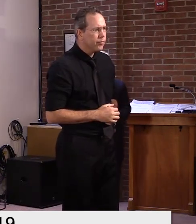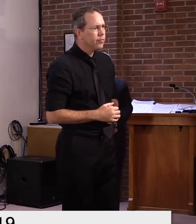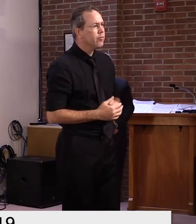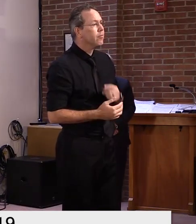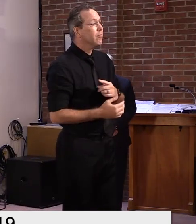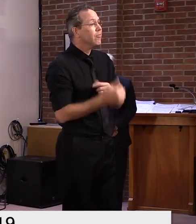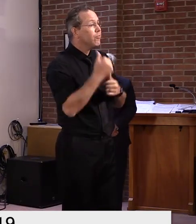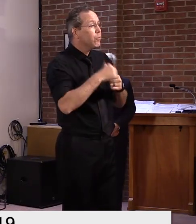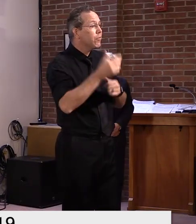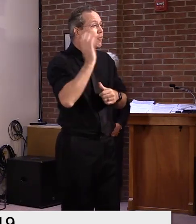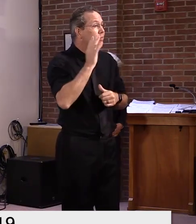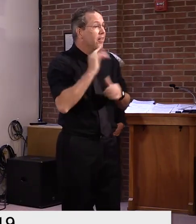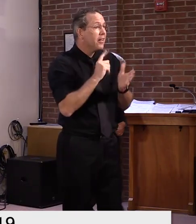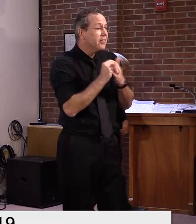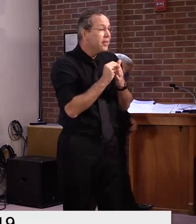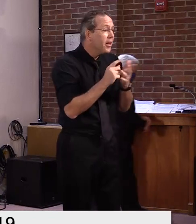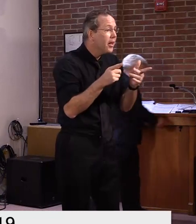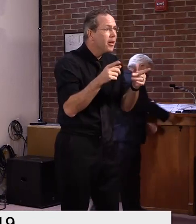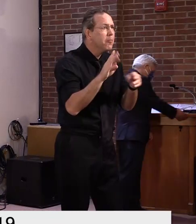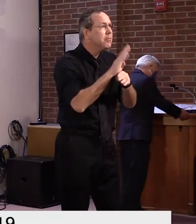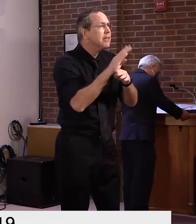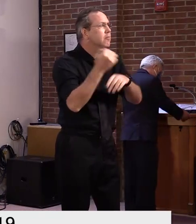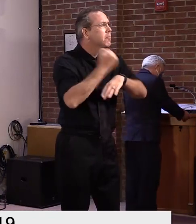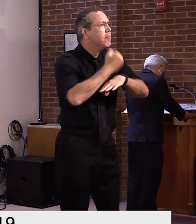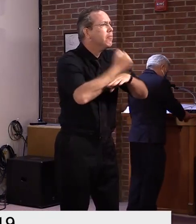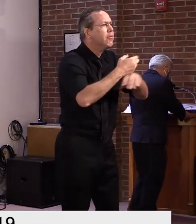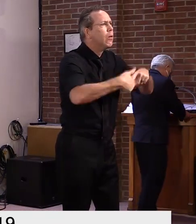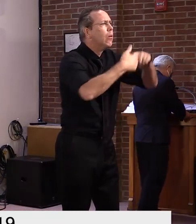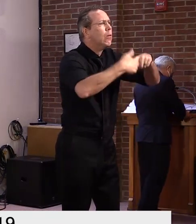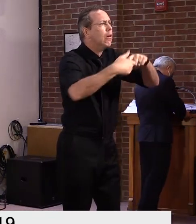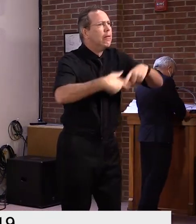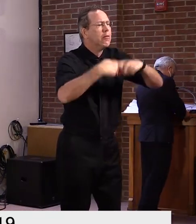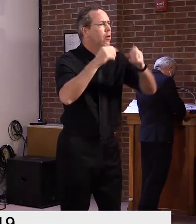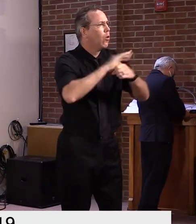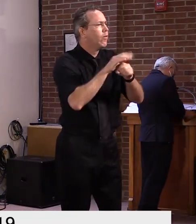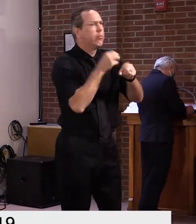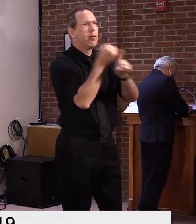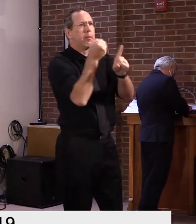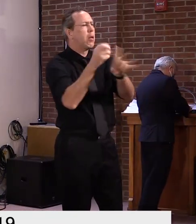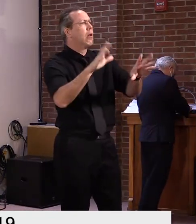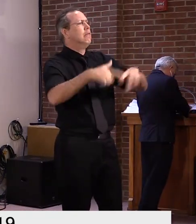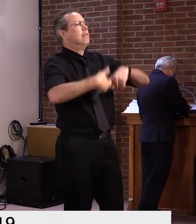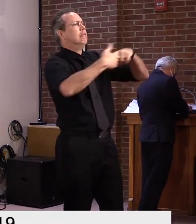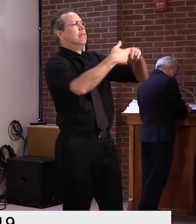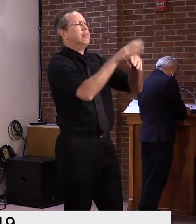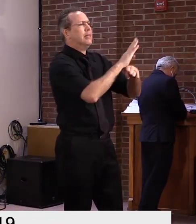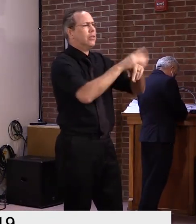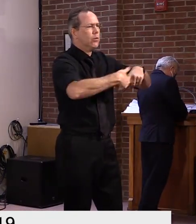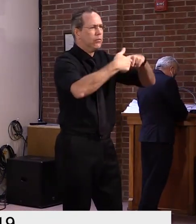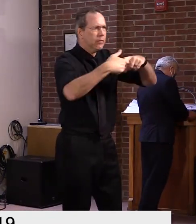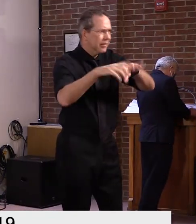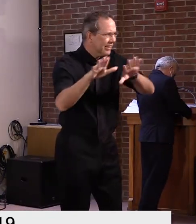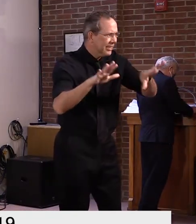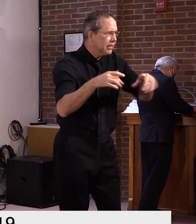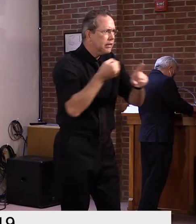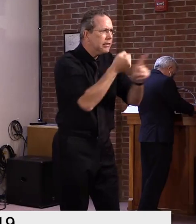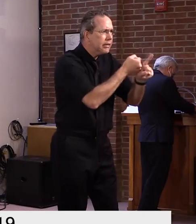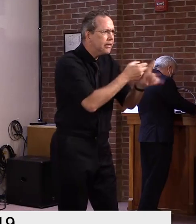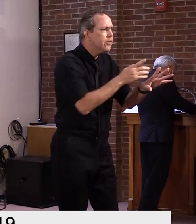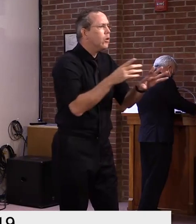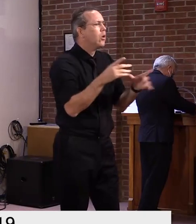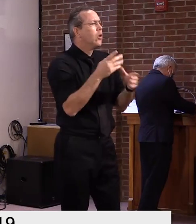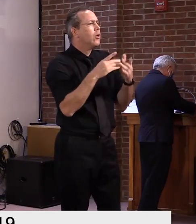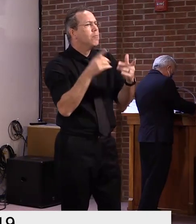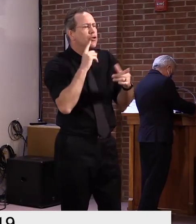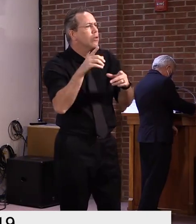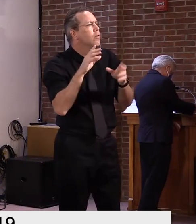was at a standstill, so we could keep the virus from spreading, preserve hospital capacity, increase our testing program, and build